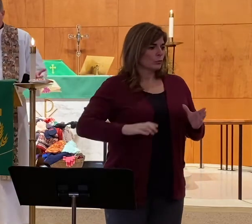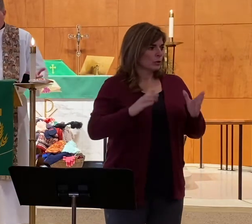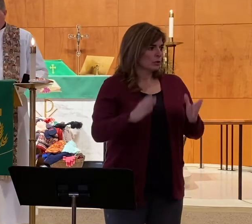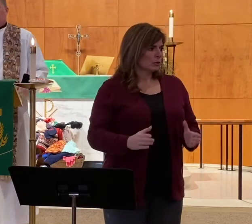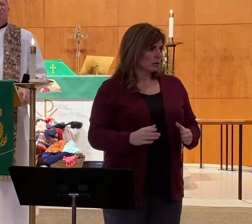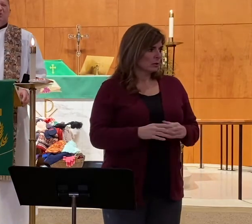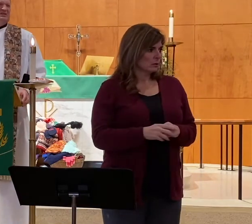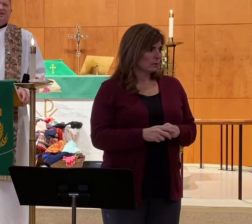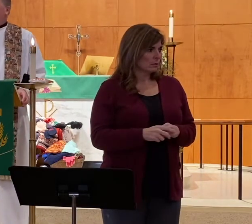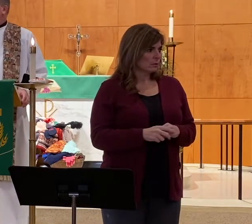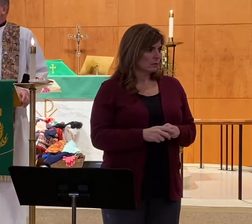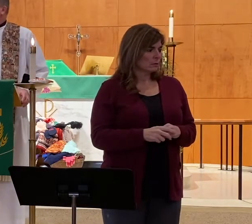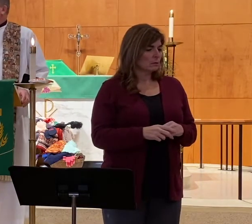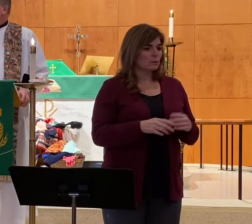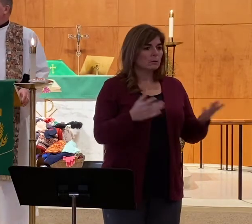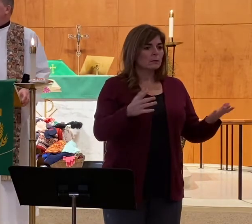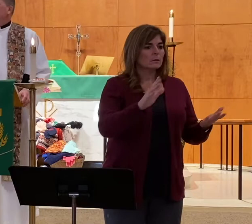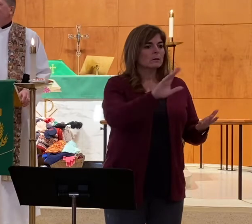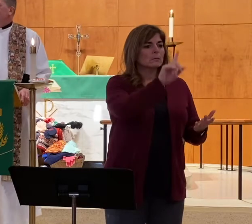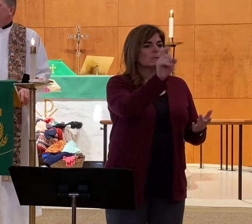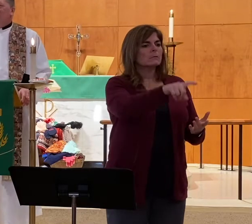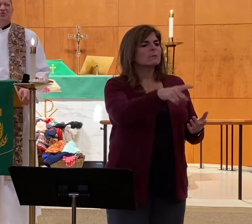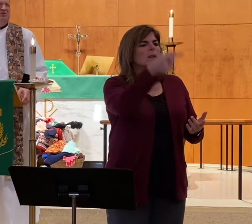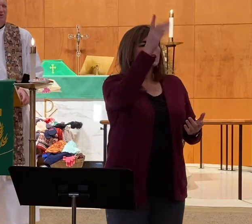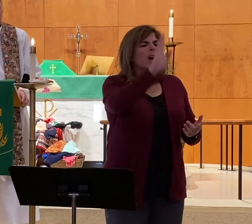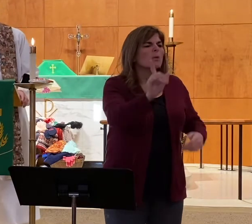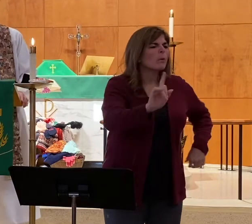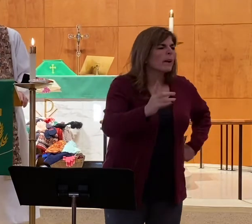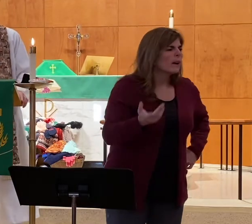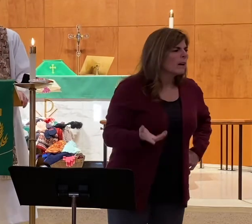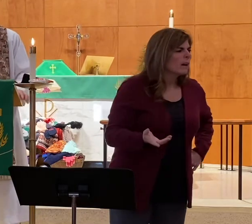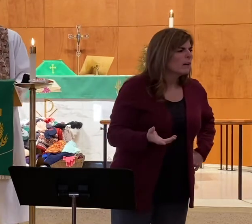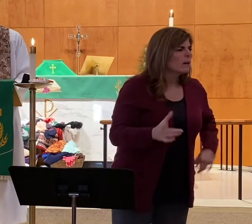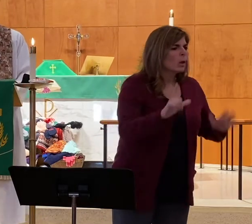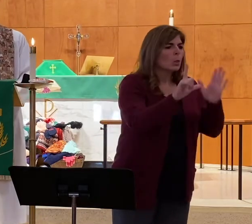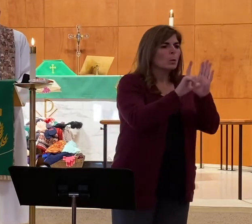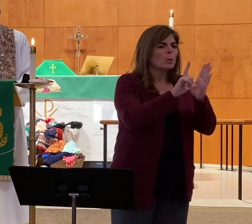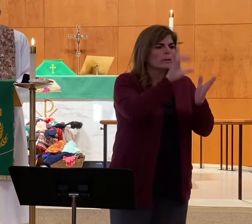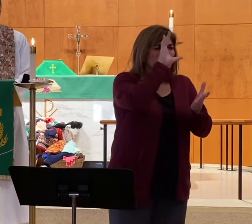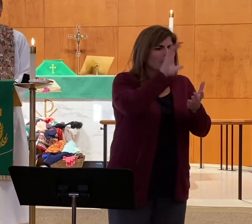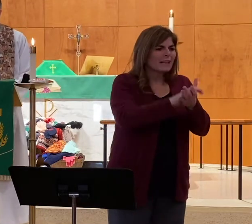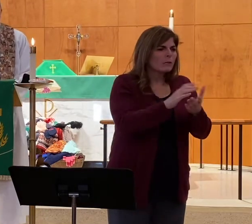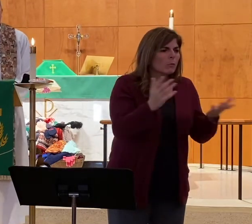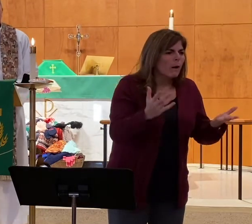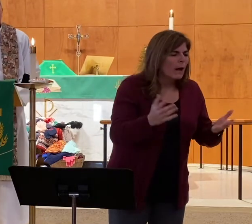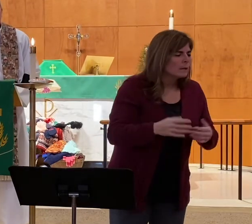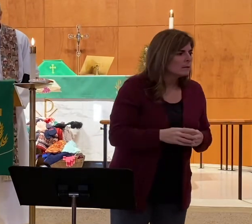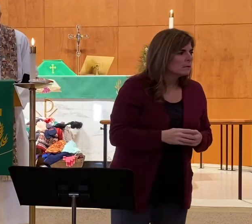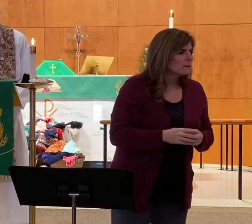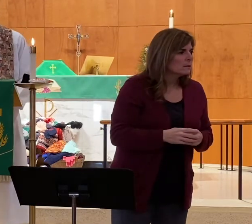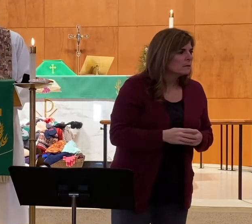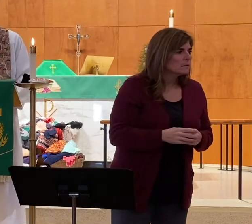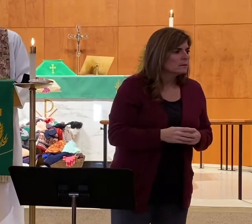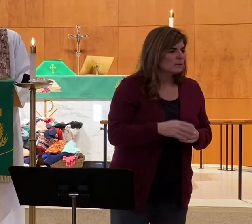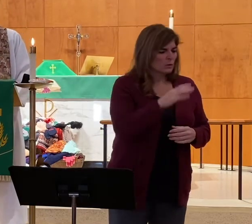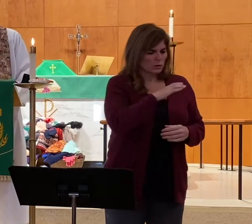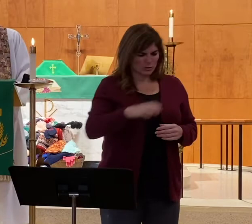you, where is God in the world? What do Lutherans believe? What does it mean to be a